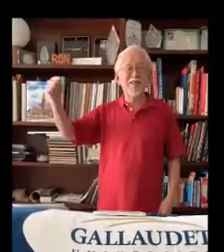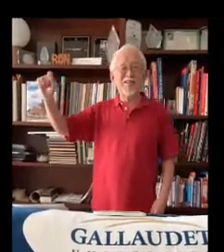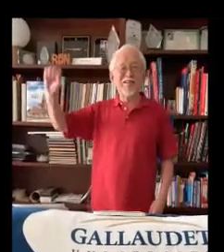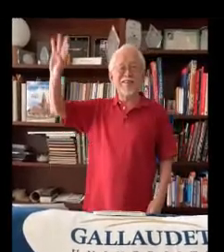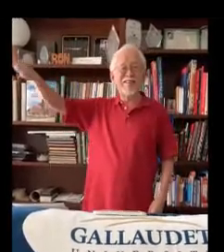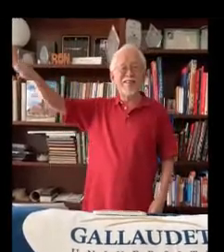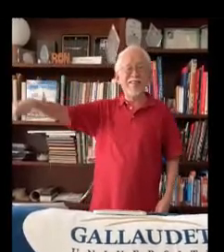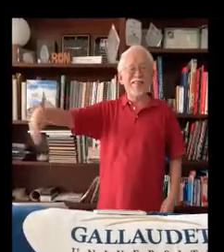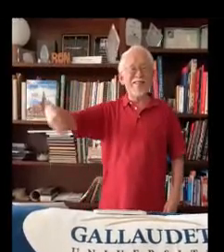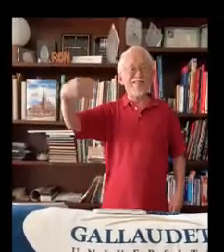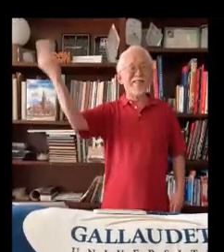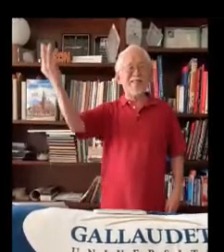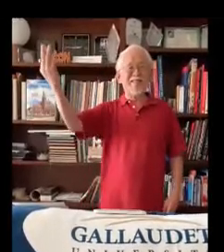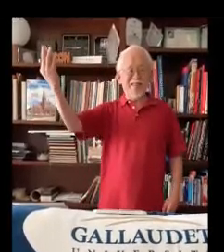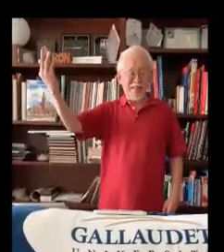Hirano.